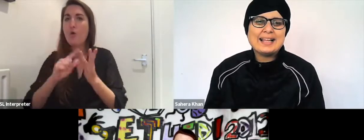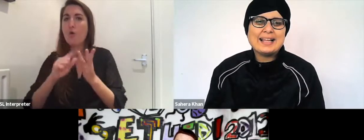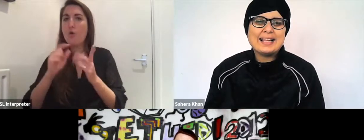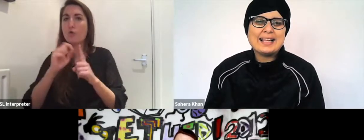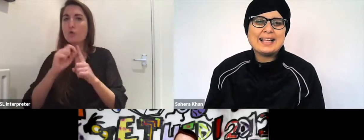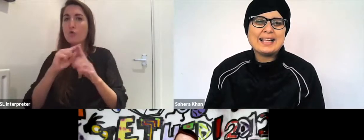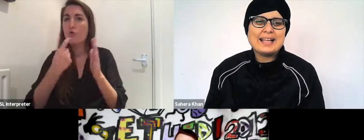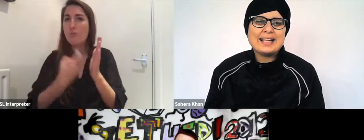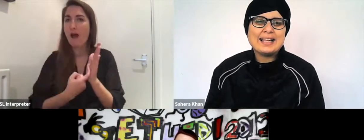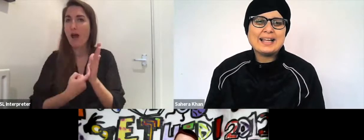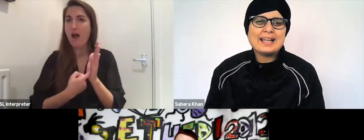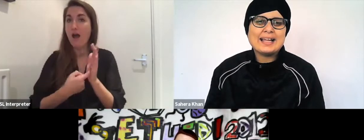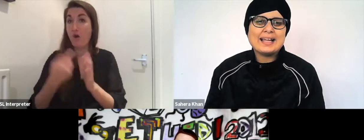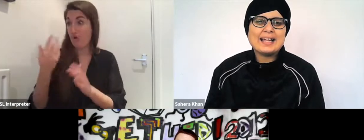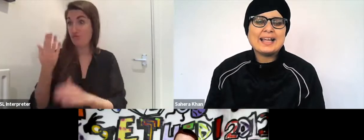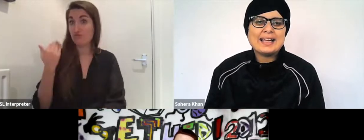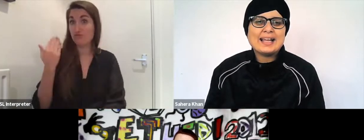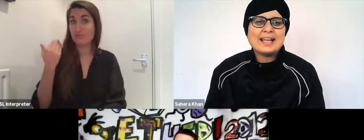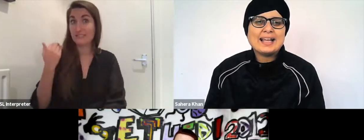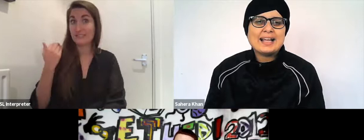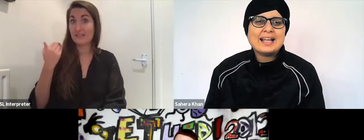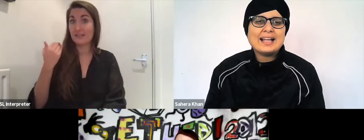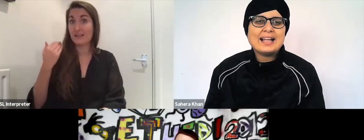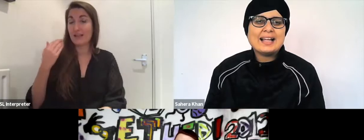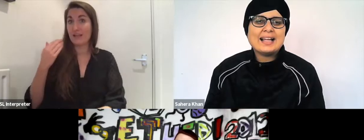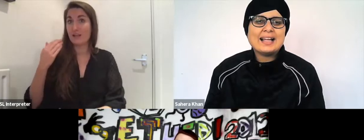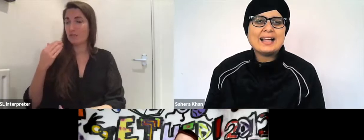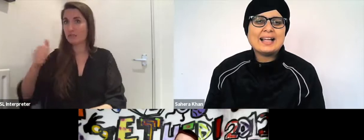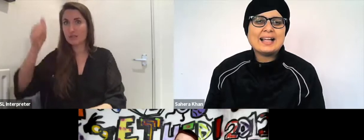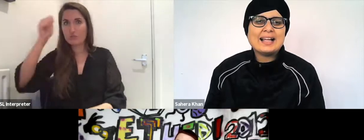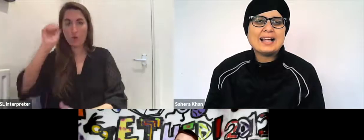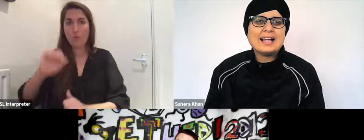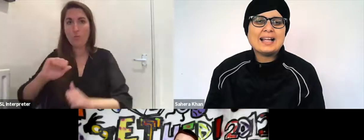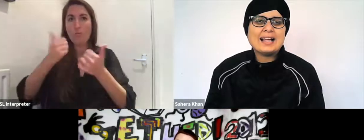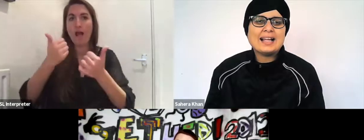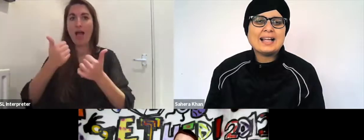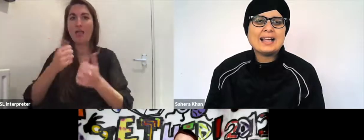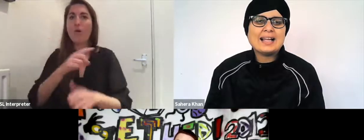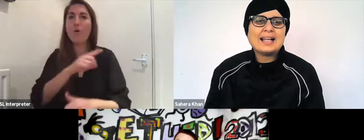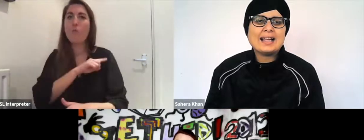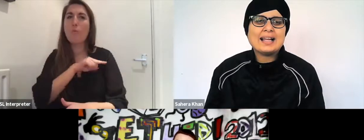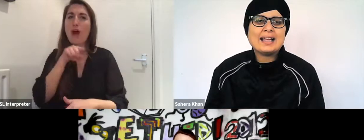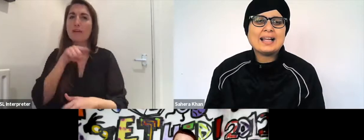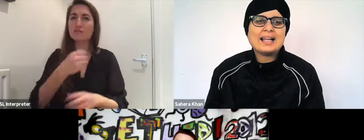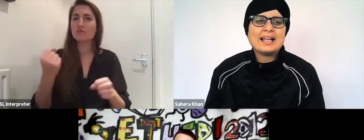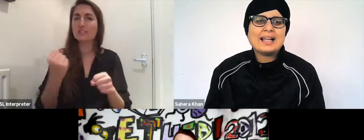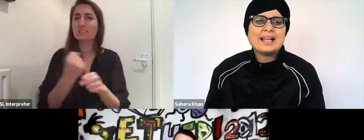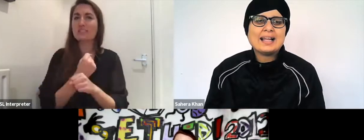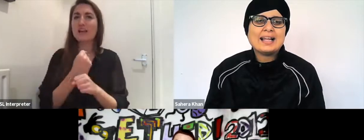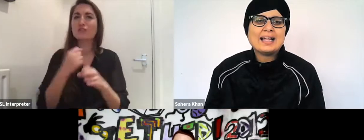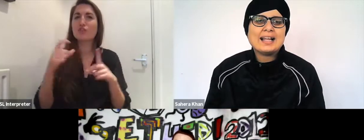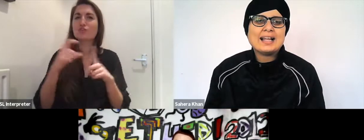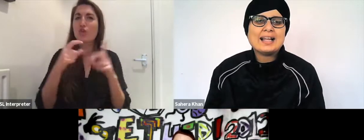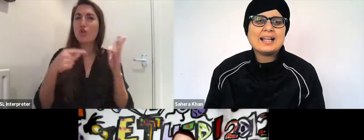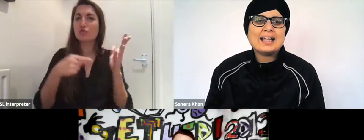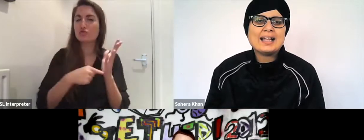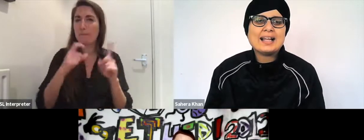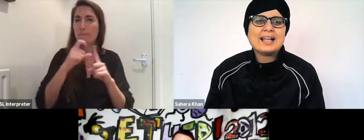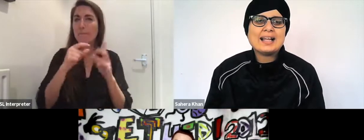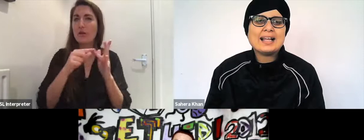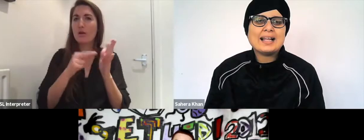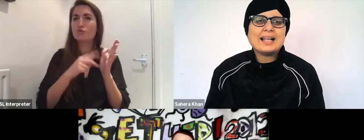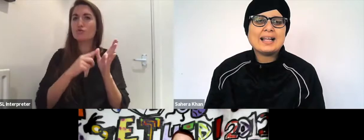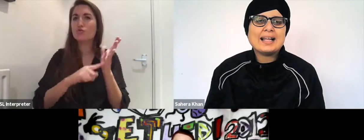months simply by voice, yes, by sinking Donald Trump. But it's that same way she inhabits all of the characters in